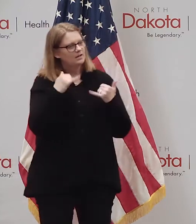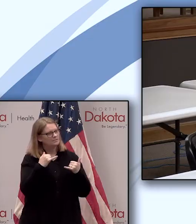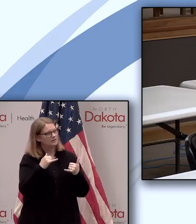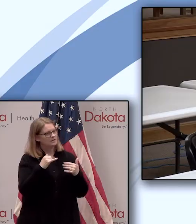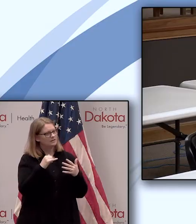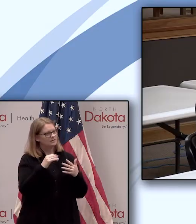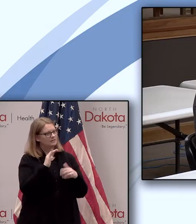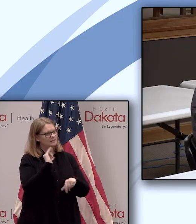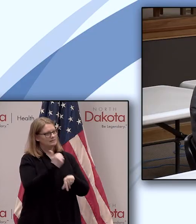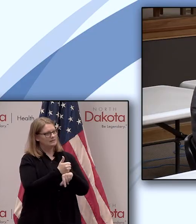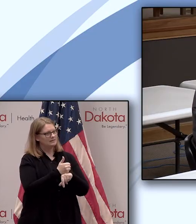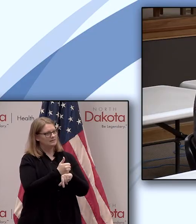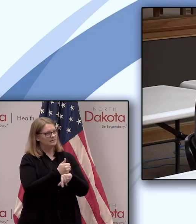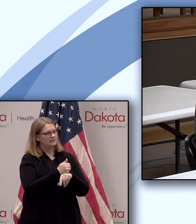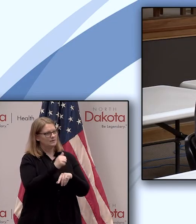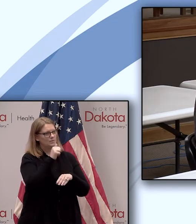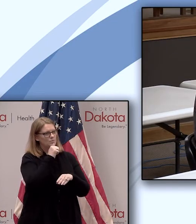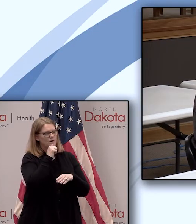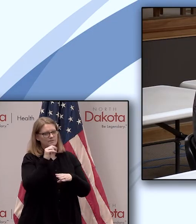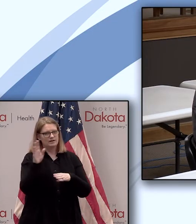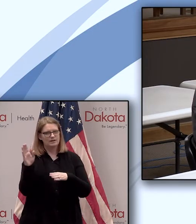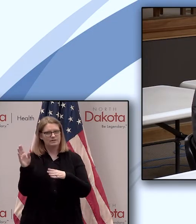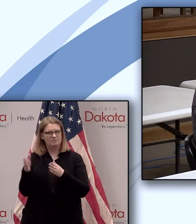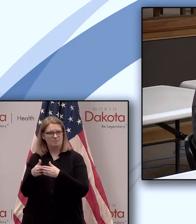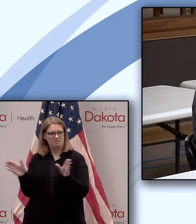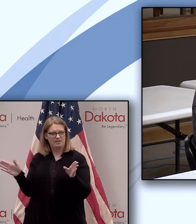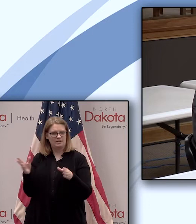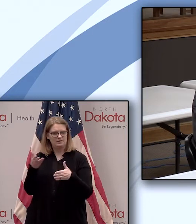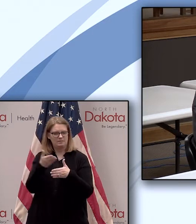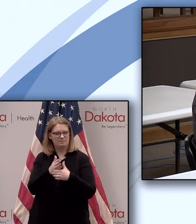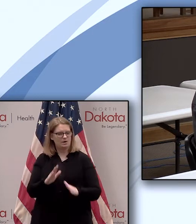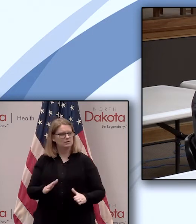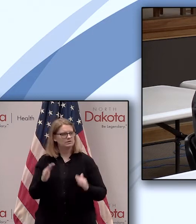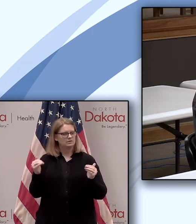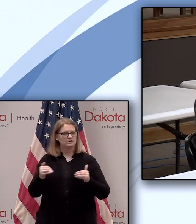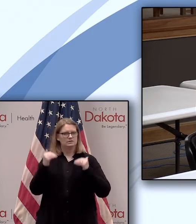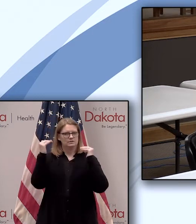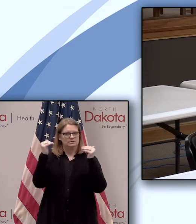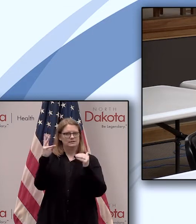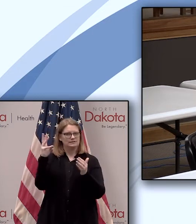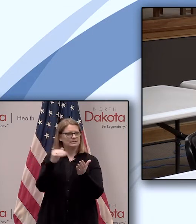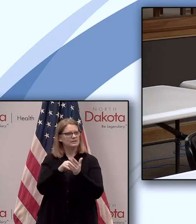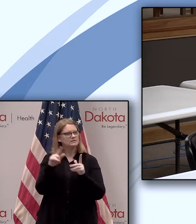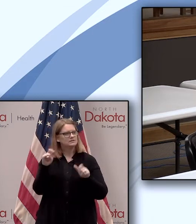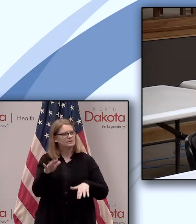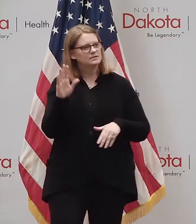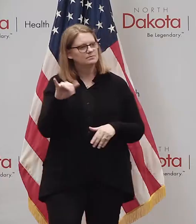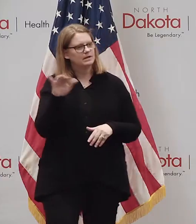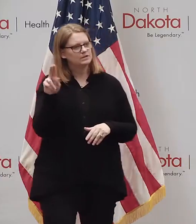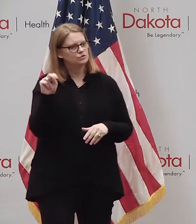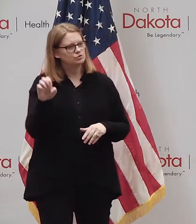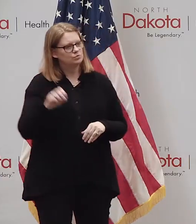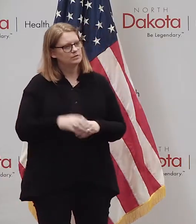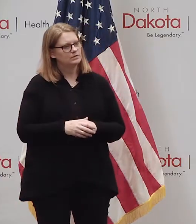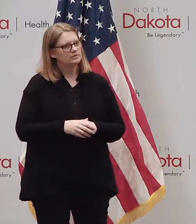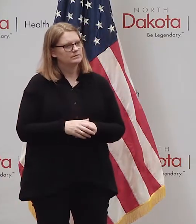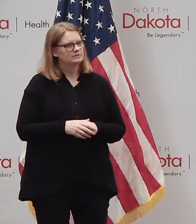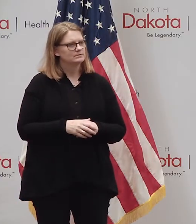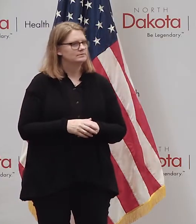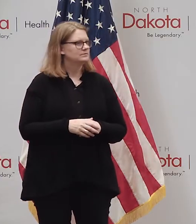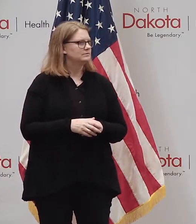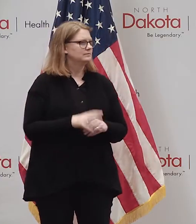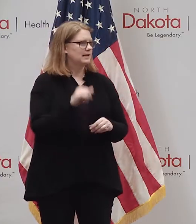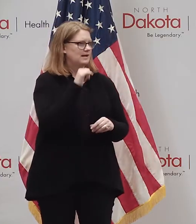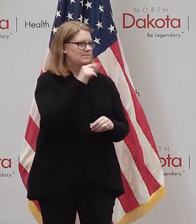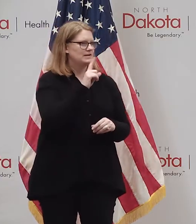the establishment of the private-public partnerships to get up to 6,000 tests by June. I'm not sure if Christie